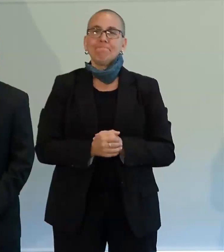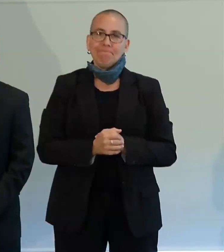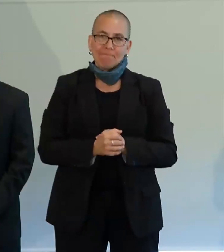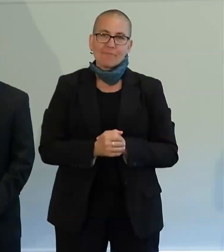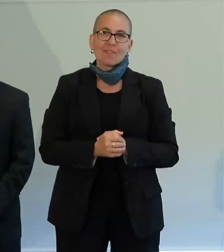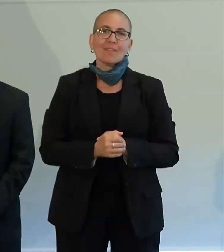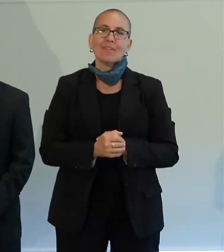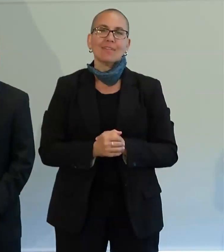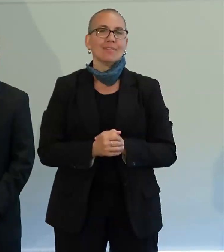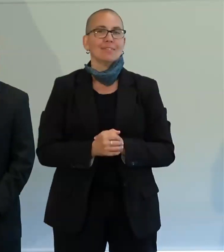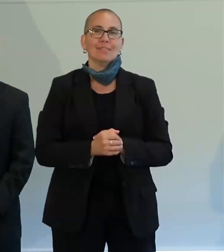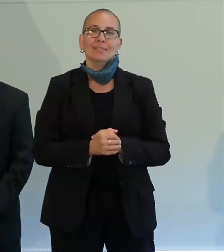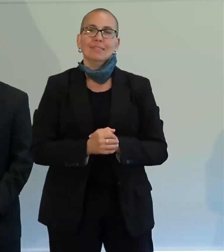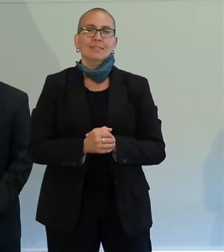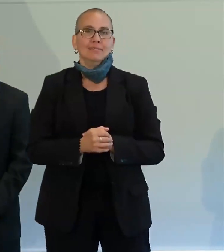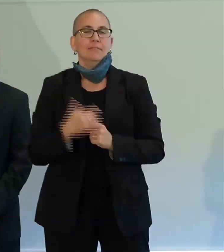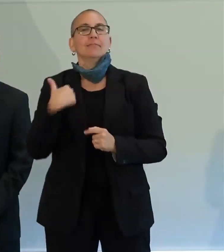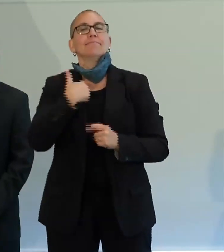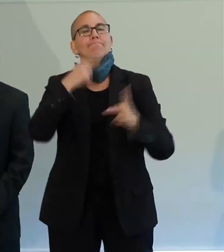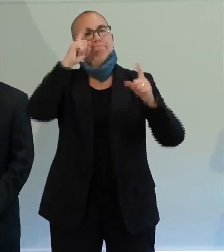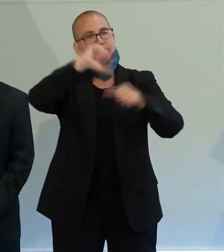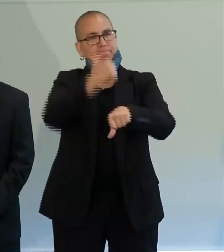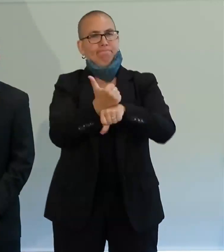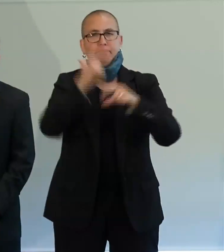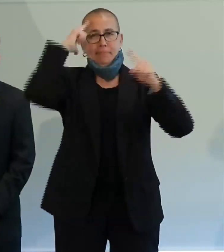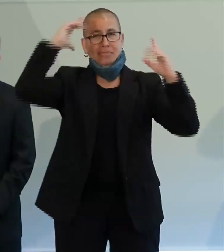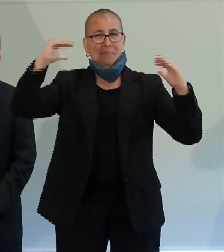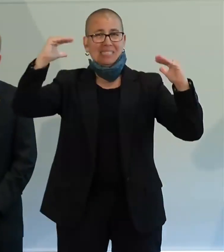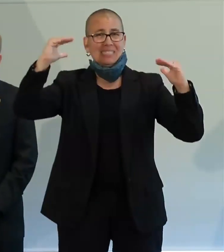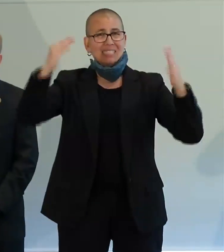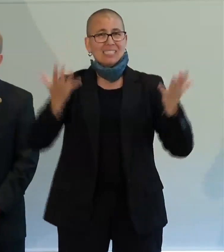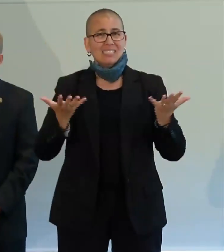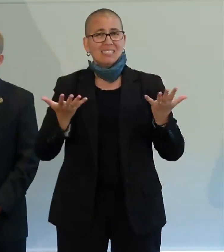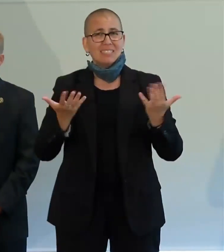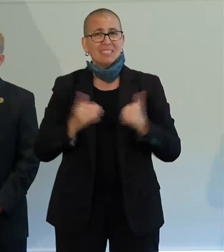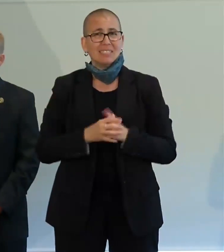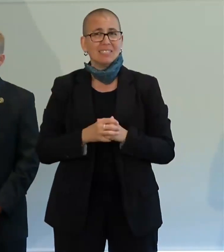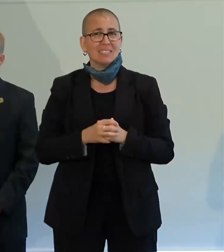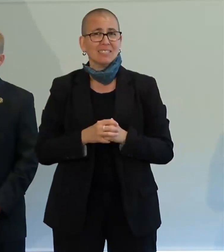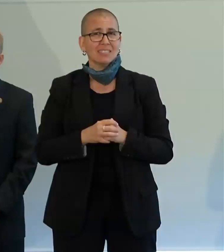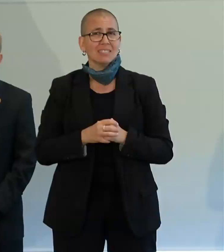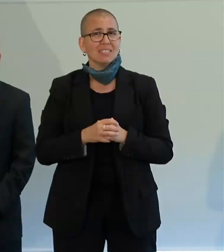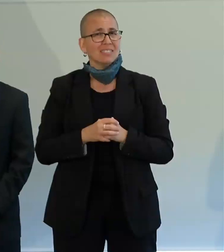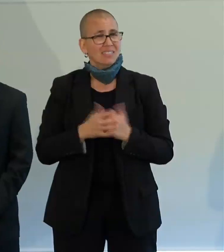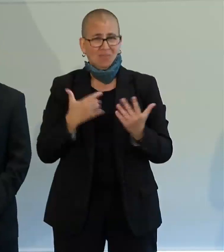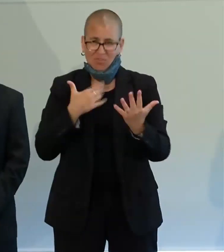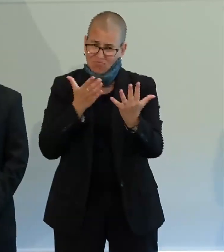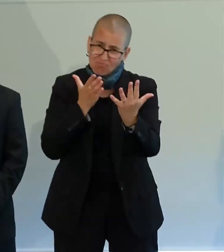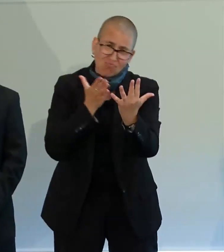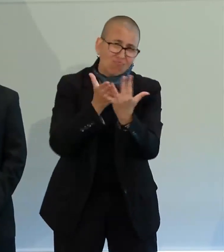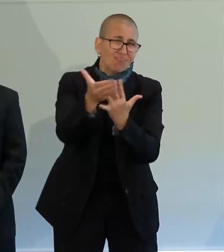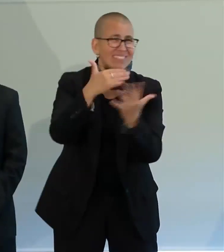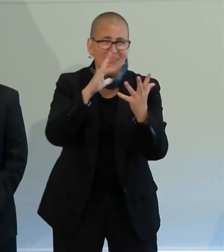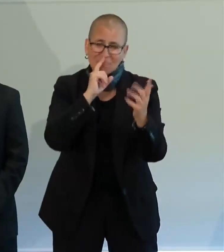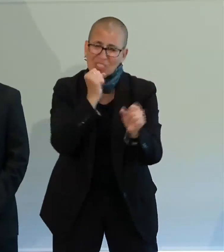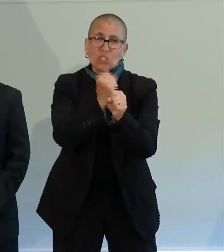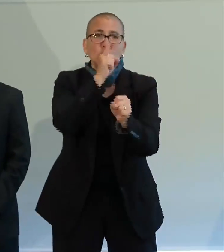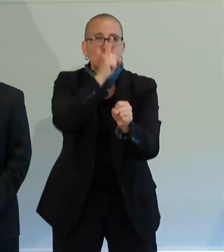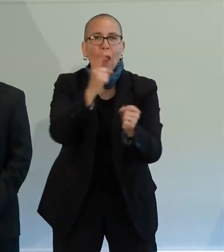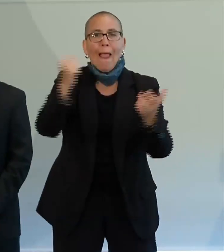set expectations in a realistic light. In order to be thorough, this is going to take